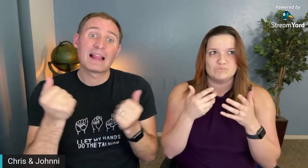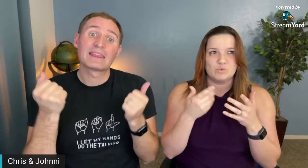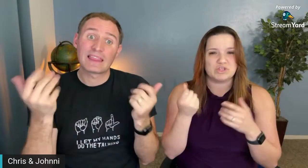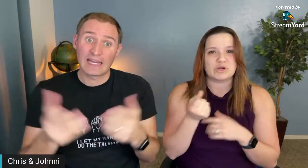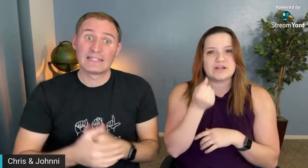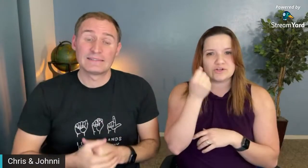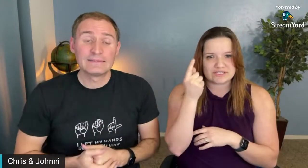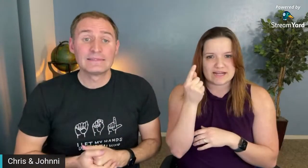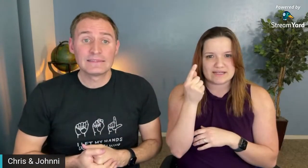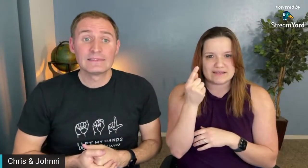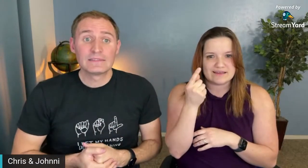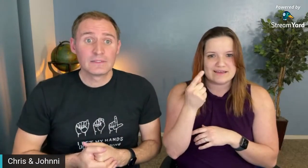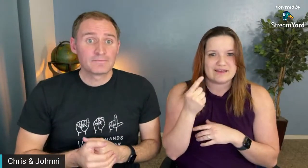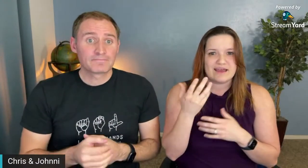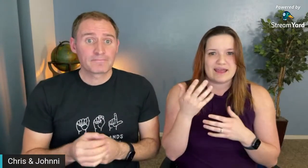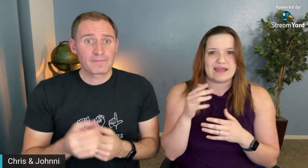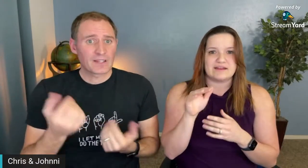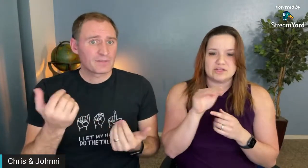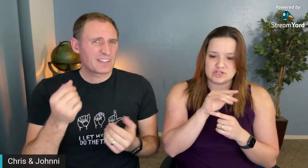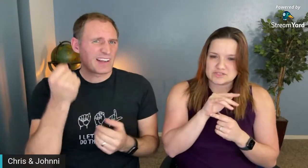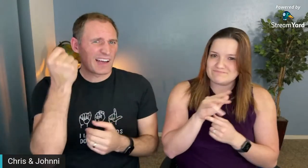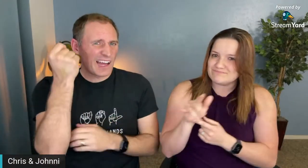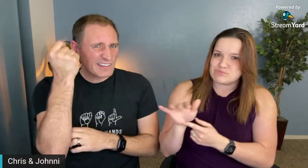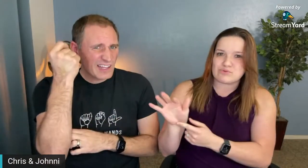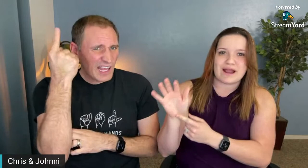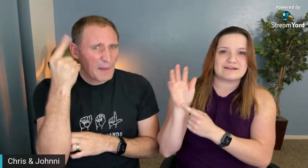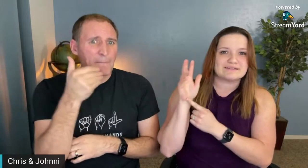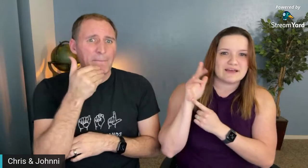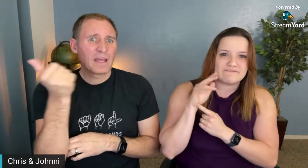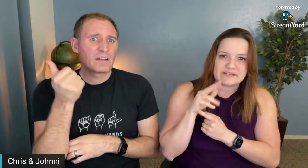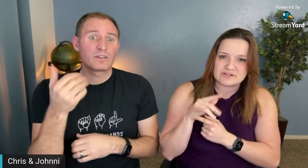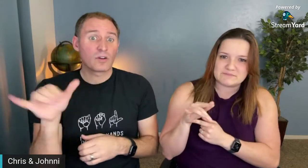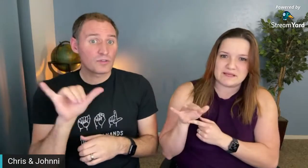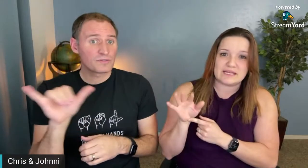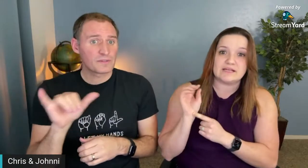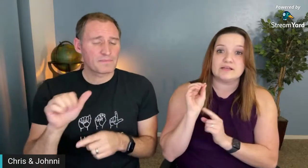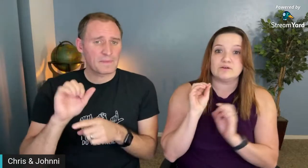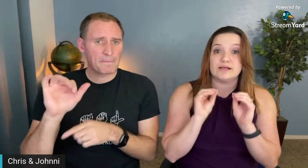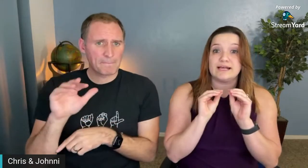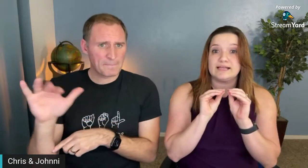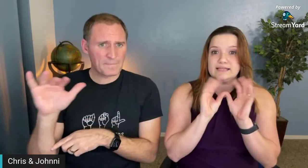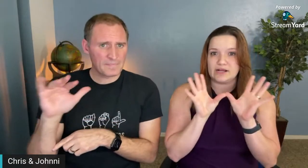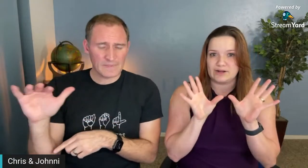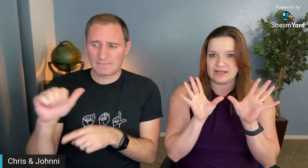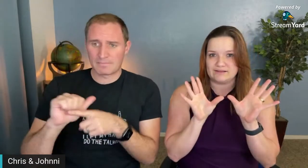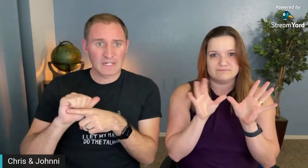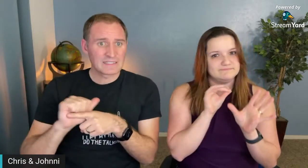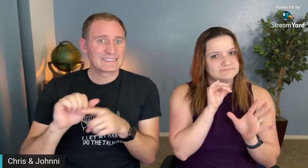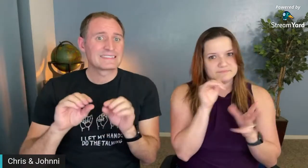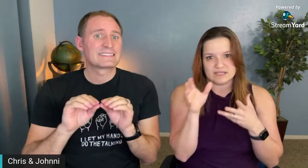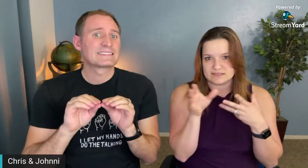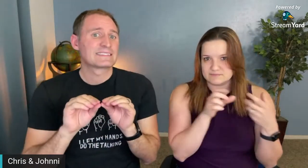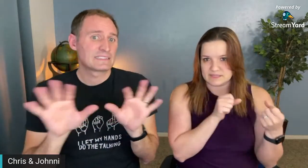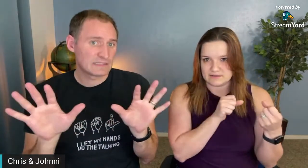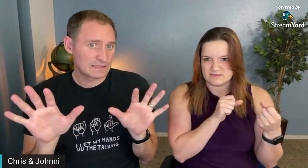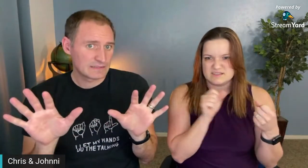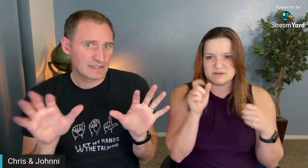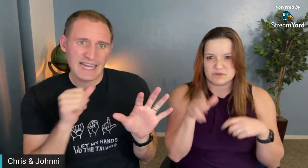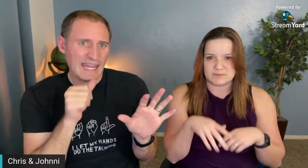with your understanding. And, just practice that finger spelling clarity, not speed. Speed will come in